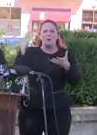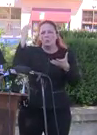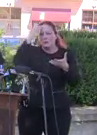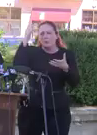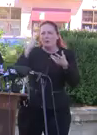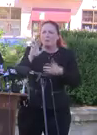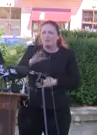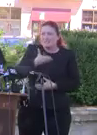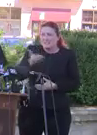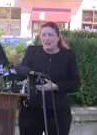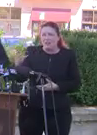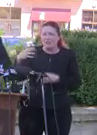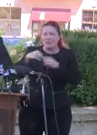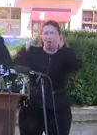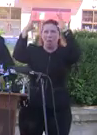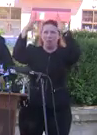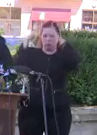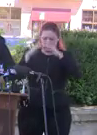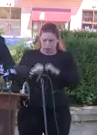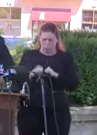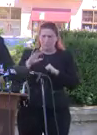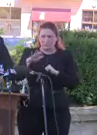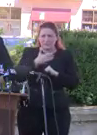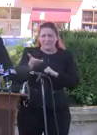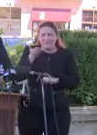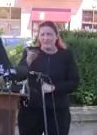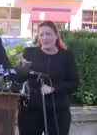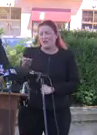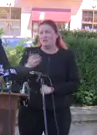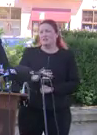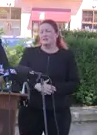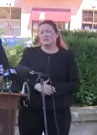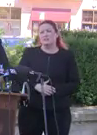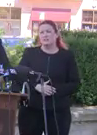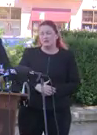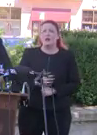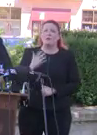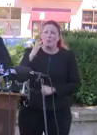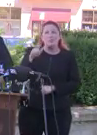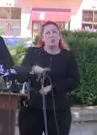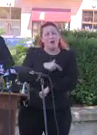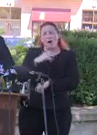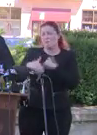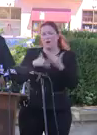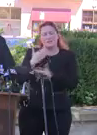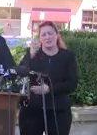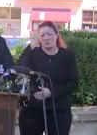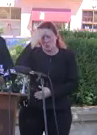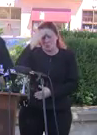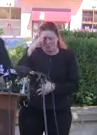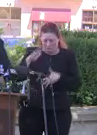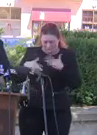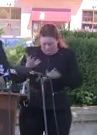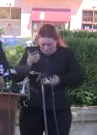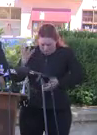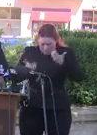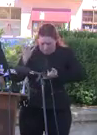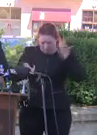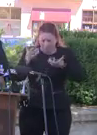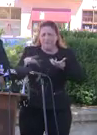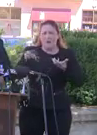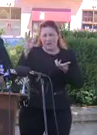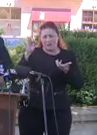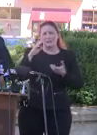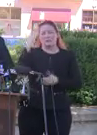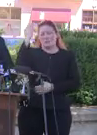that are out there somewhere in that rubble. It's going to be a long process, but we're going to be going through and clean. And I say we, I'm talking about representatives